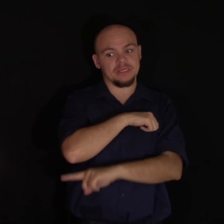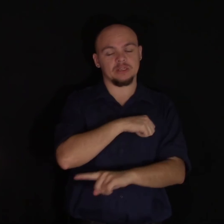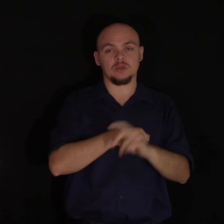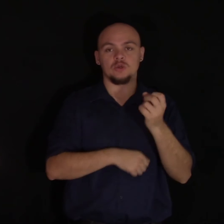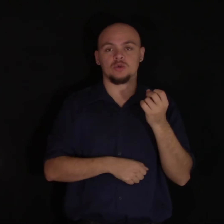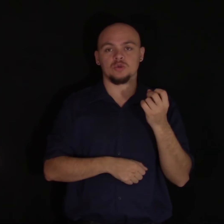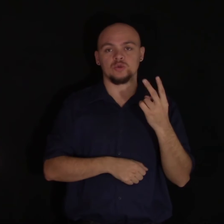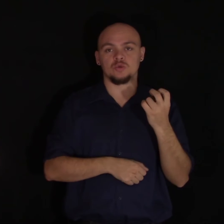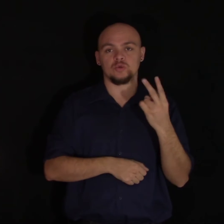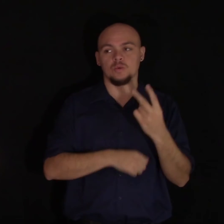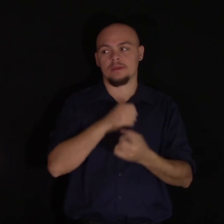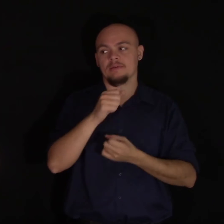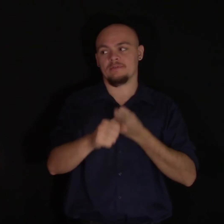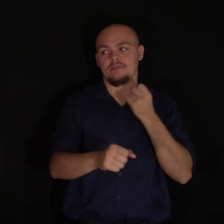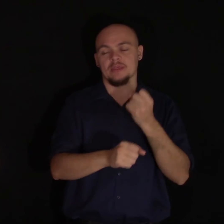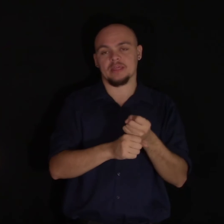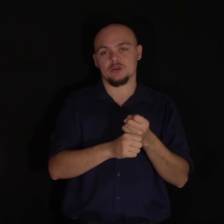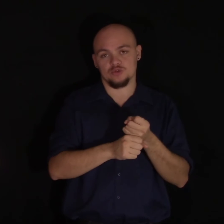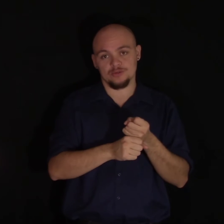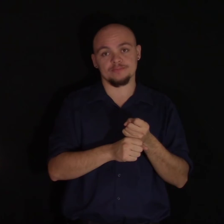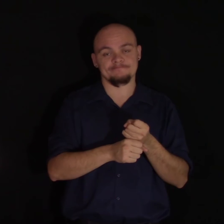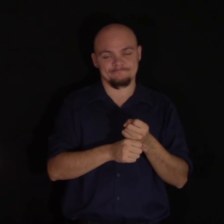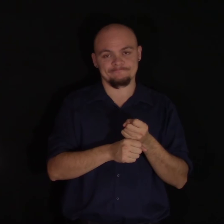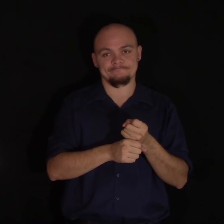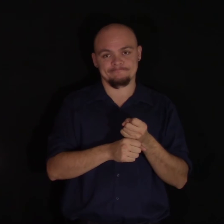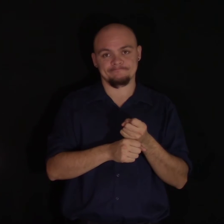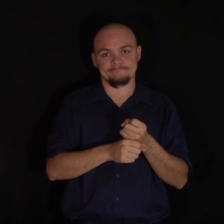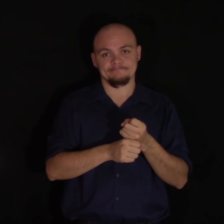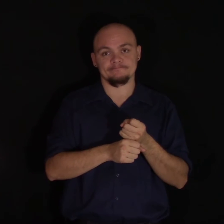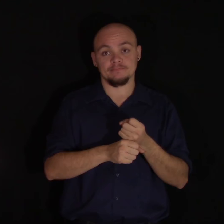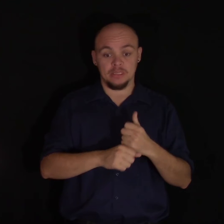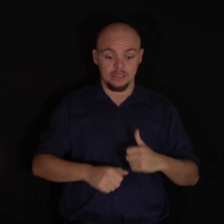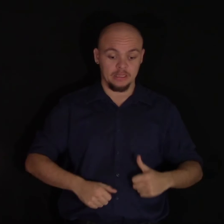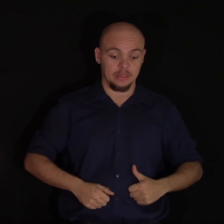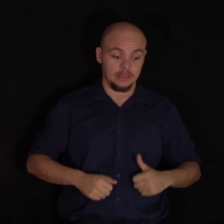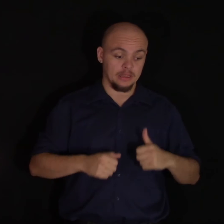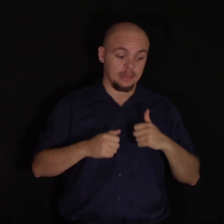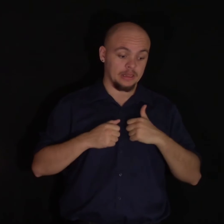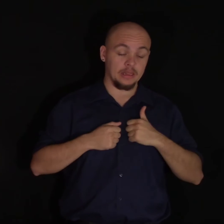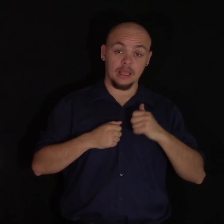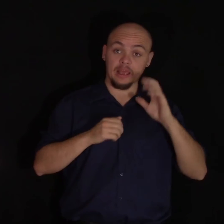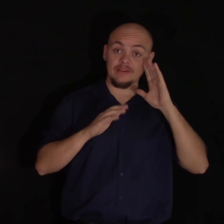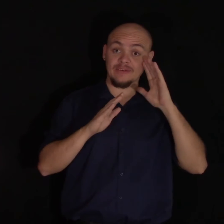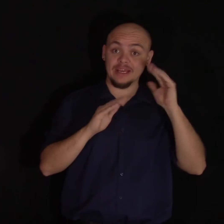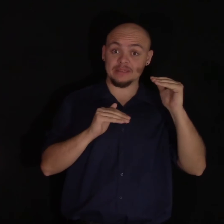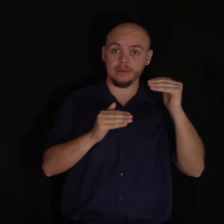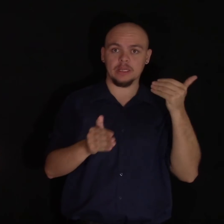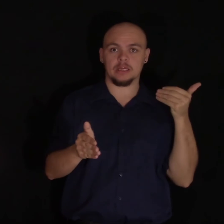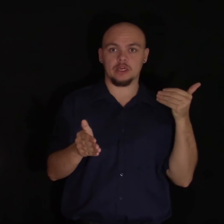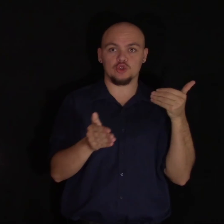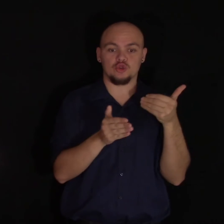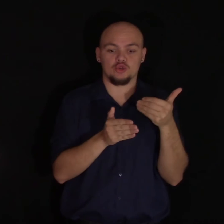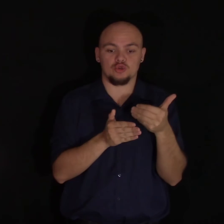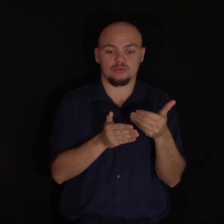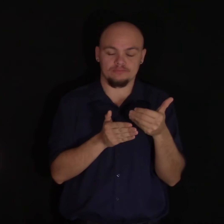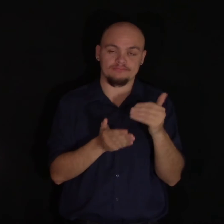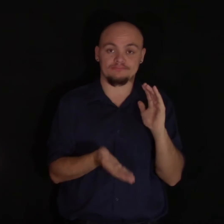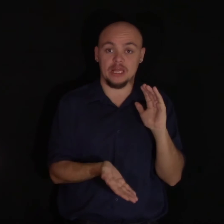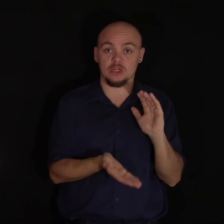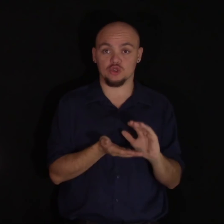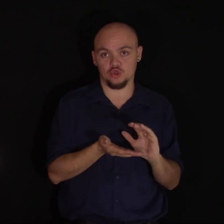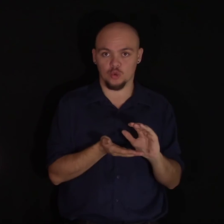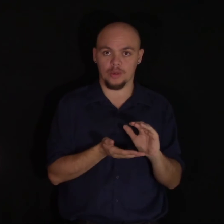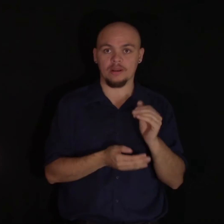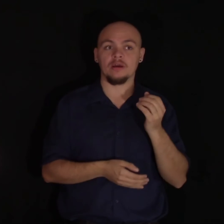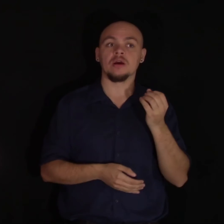12 years. The length by which life expectancy is shortened for gay, lesbian, and